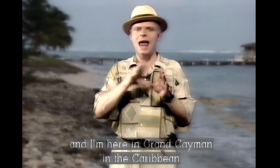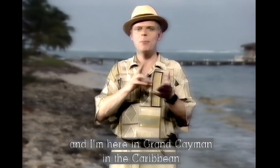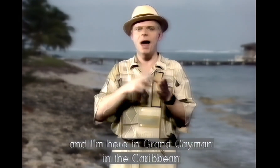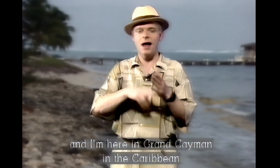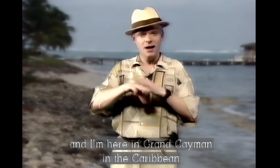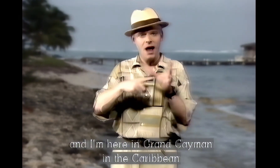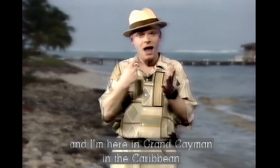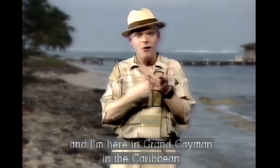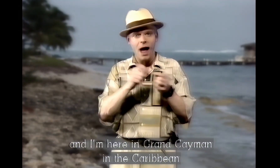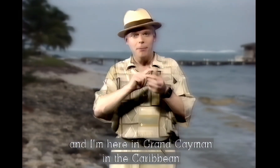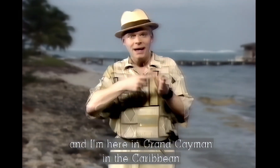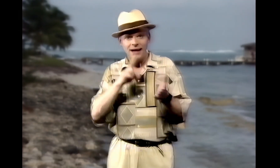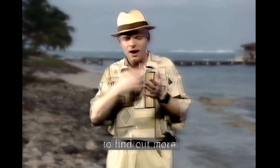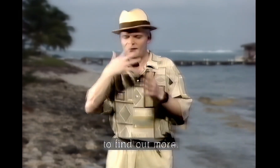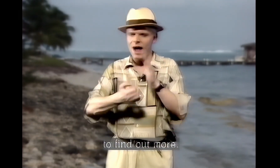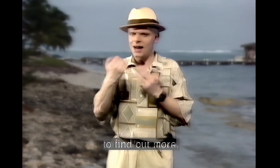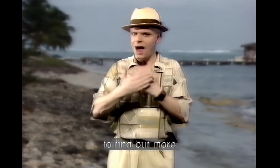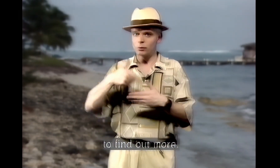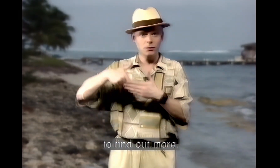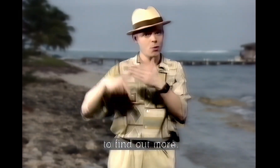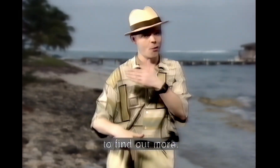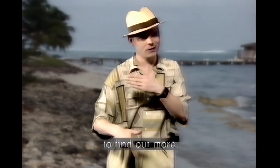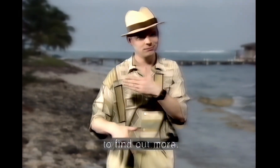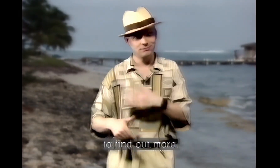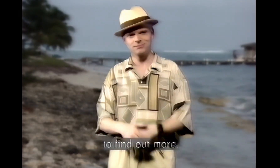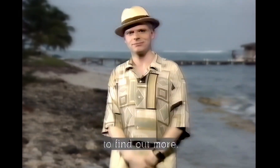in the Caribbean, to find out more.